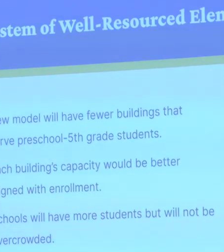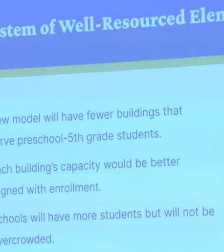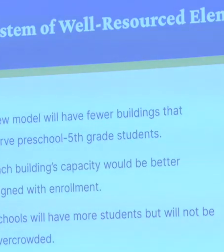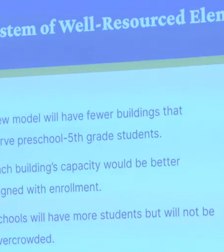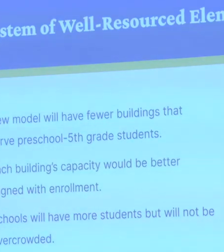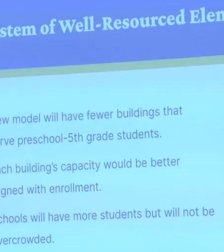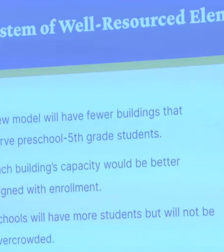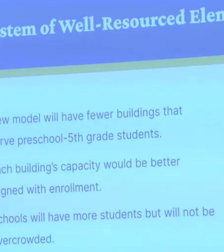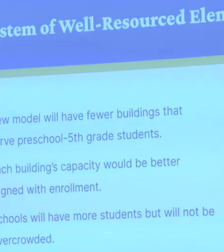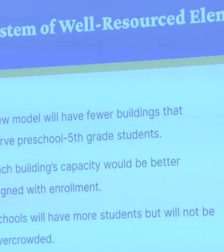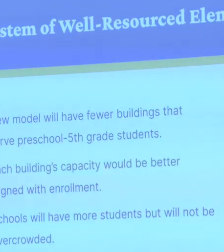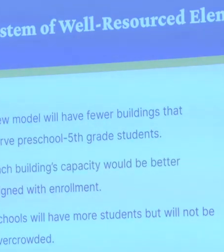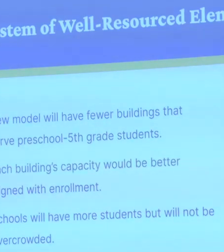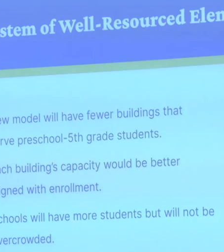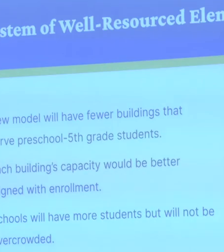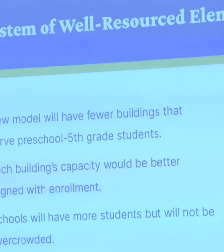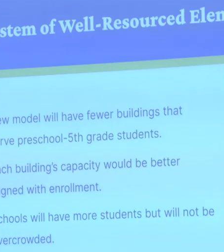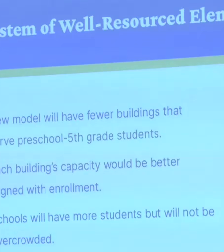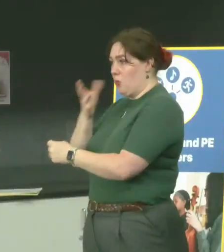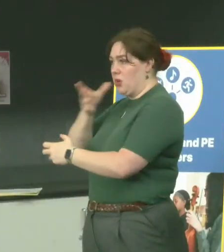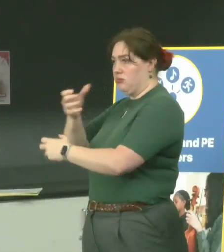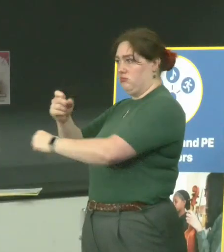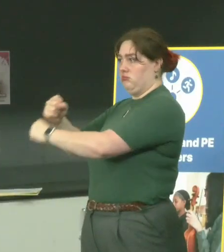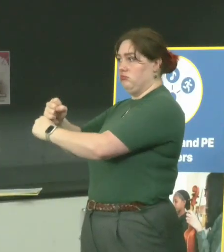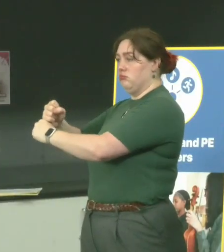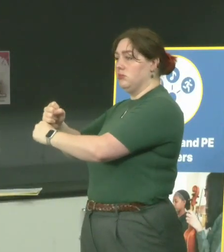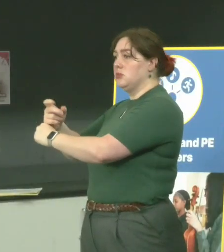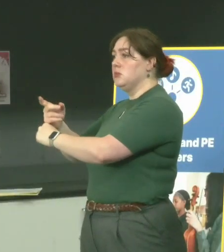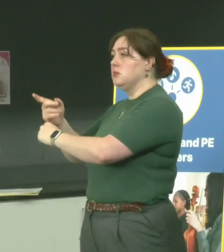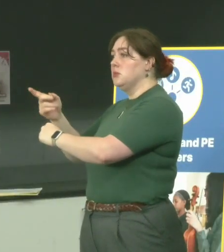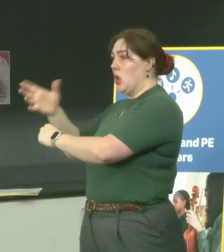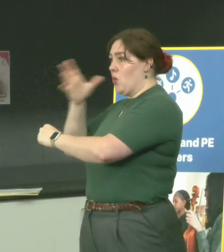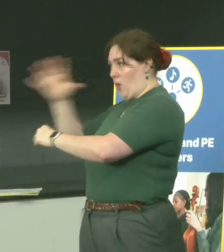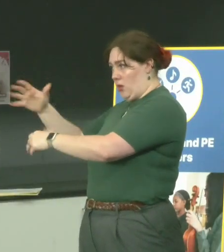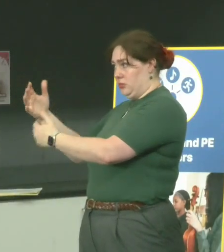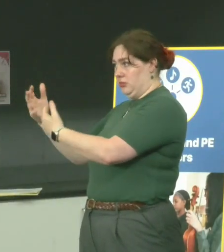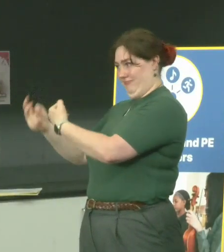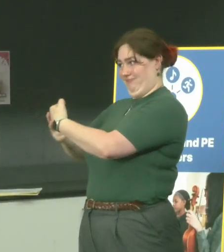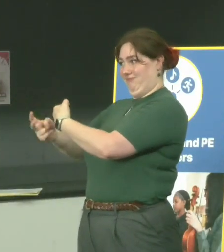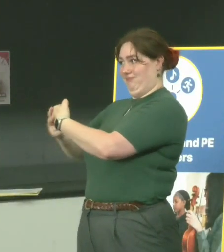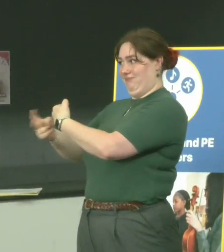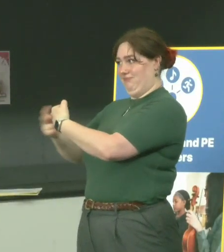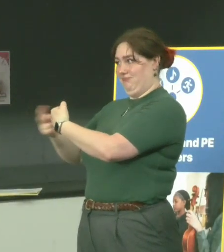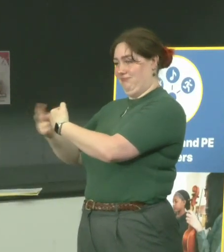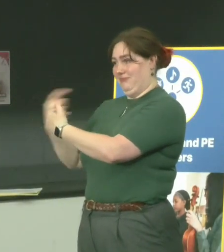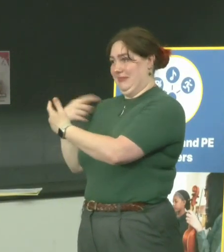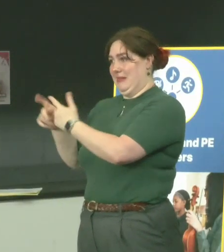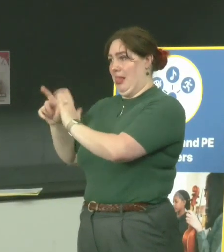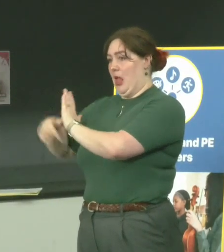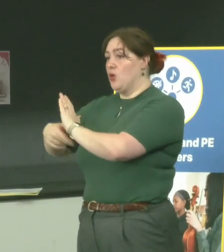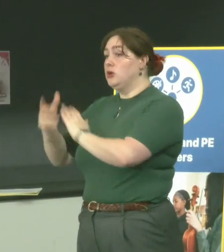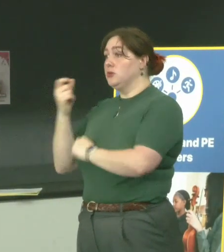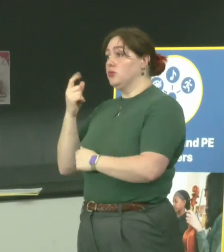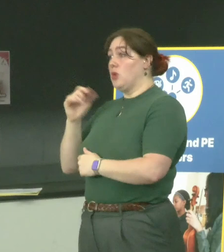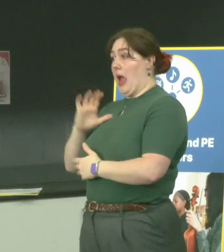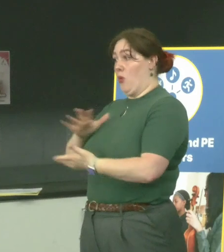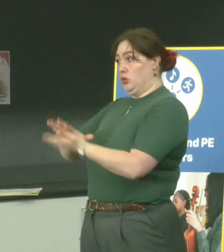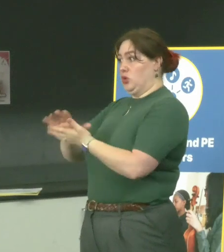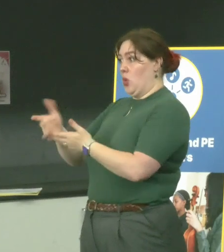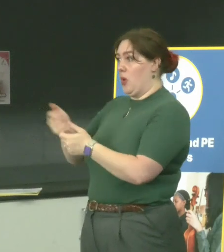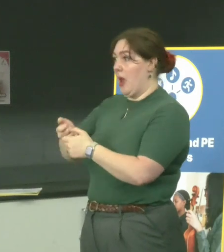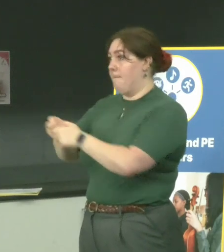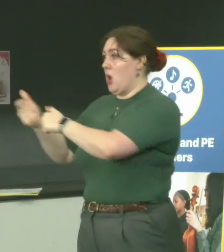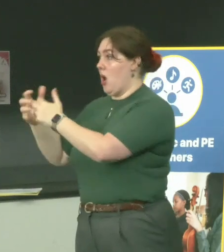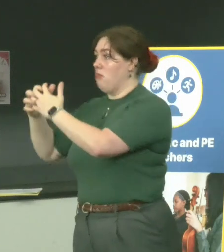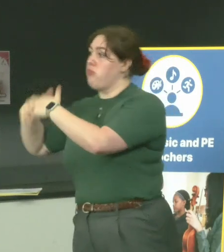they will be secured, and we will repurpose them until we need them again. So we're gonna inventory our schools. We're not gonna get rid of our schools. We're not gonna sell